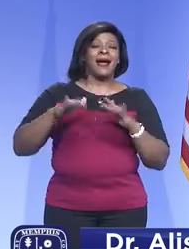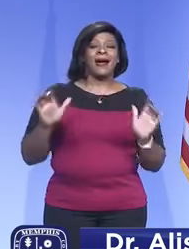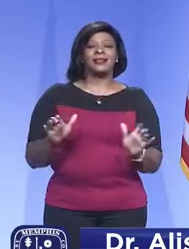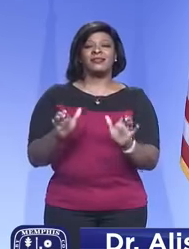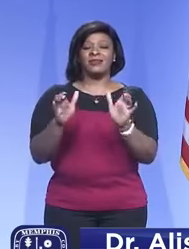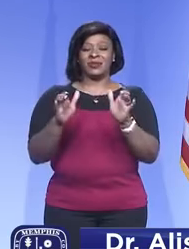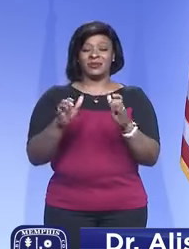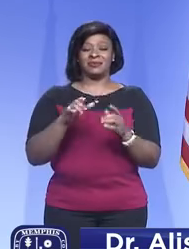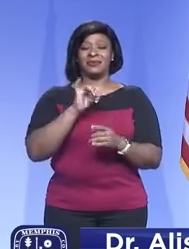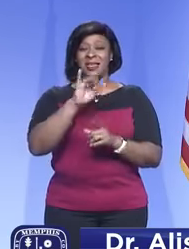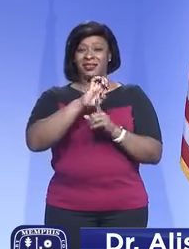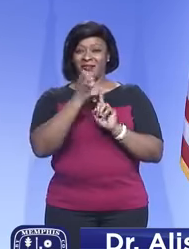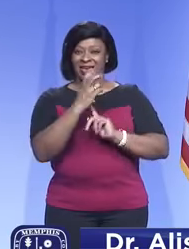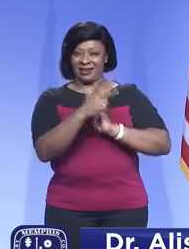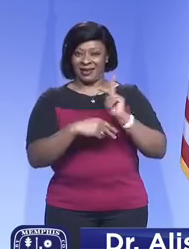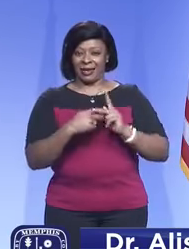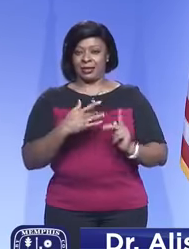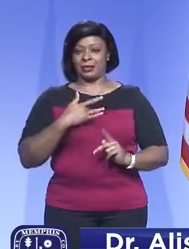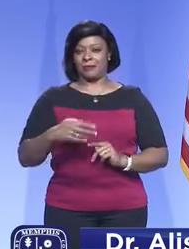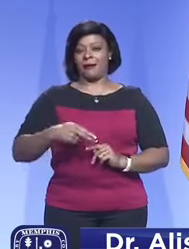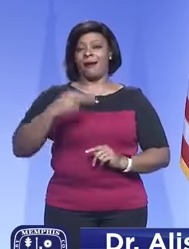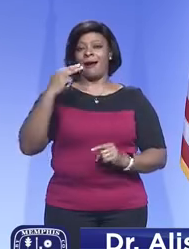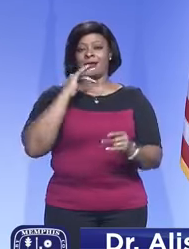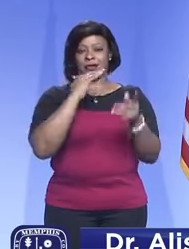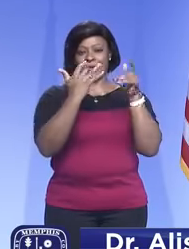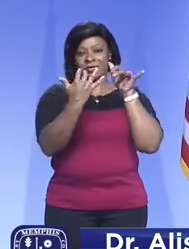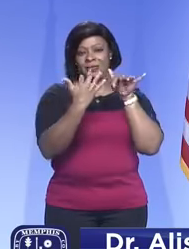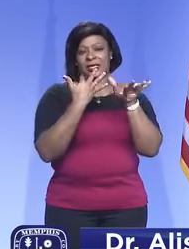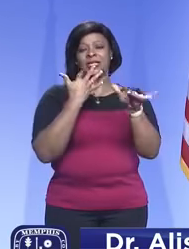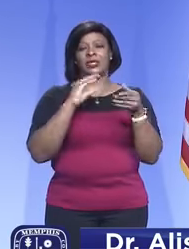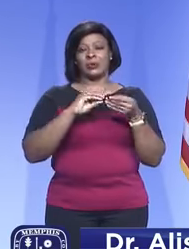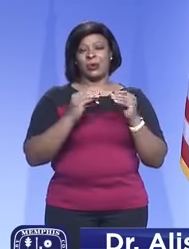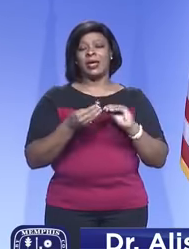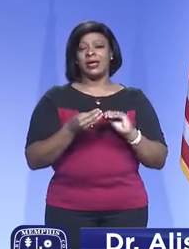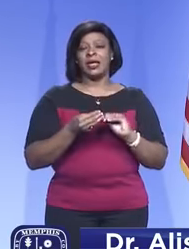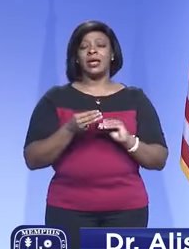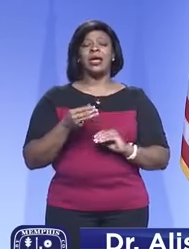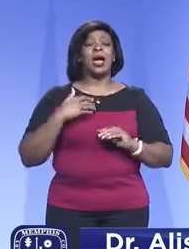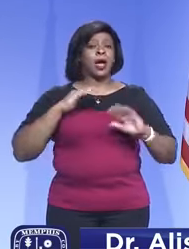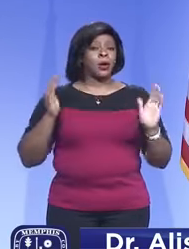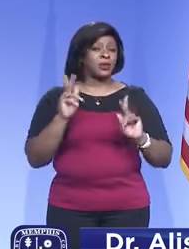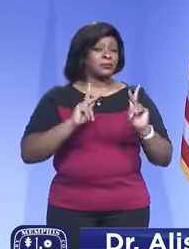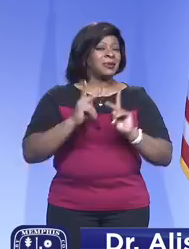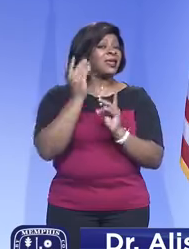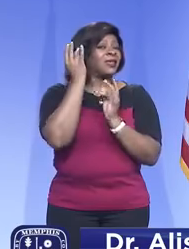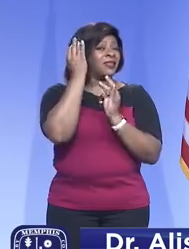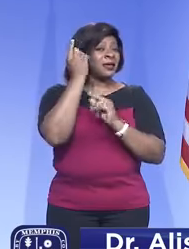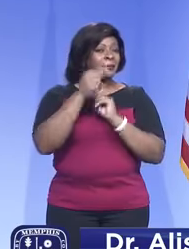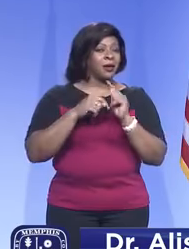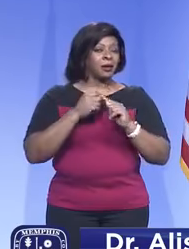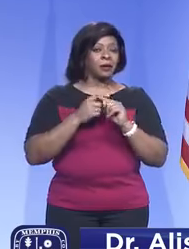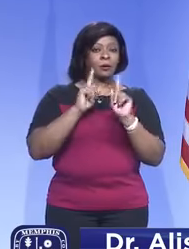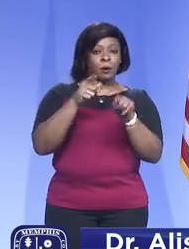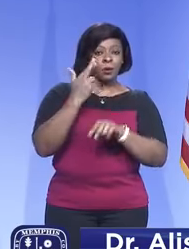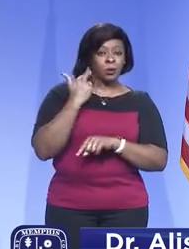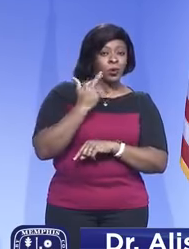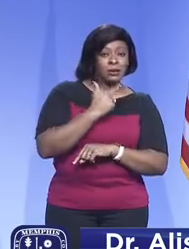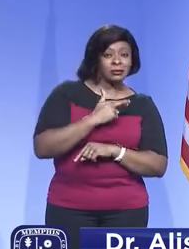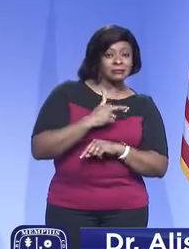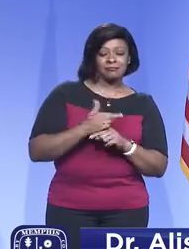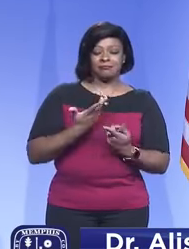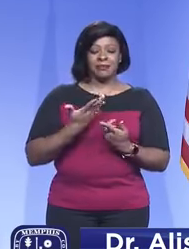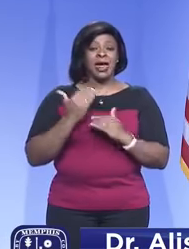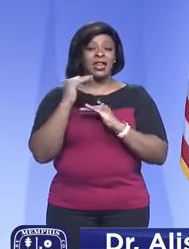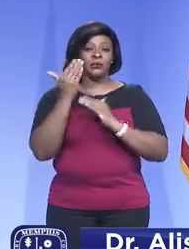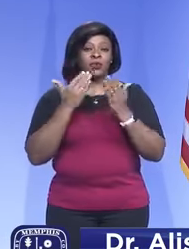really environments where there's high risk for transmission. So I encourage people to really think about going to a restaurant, a